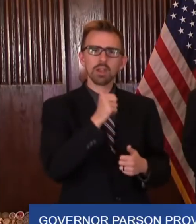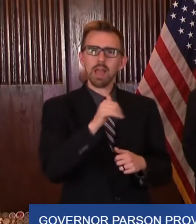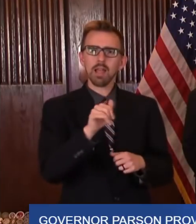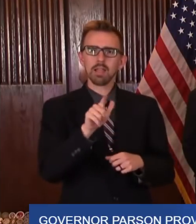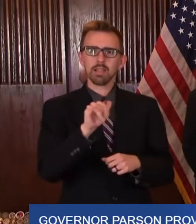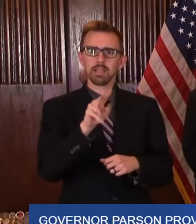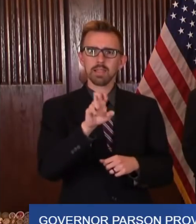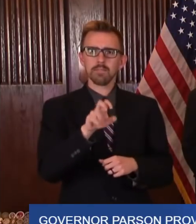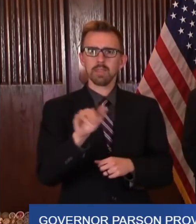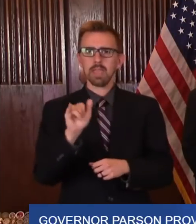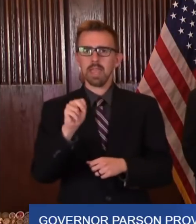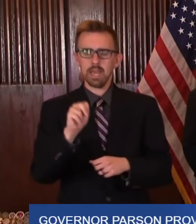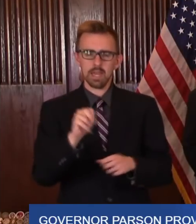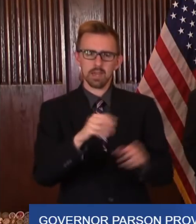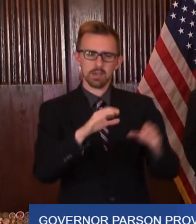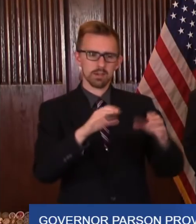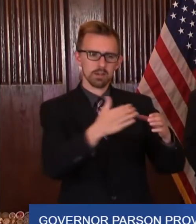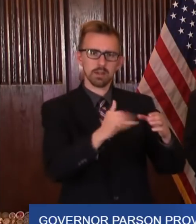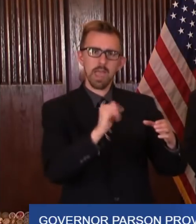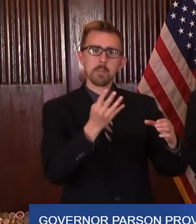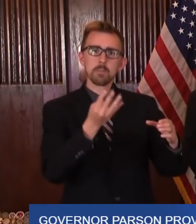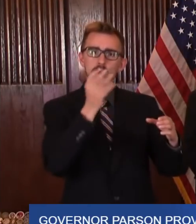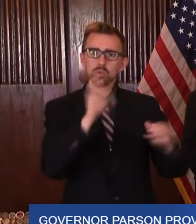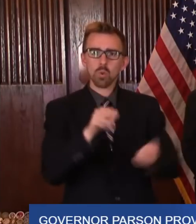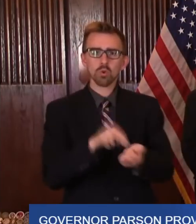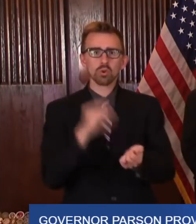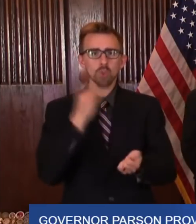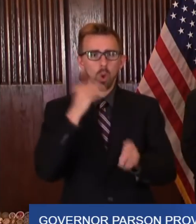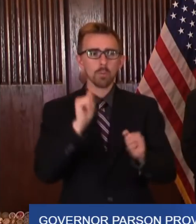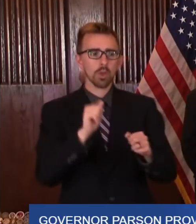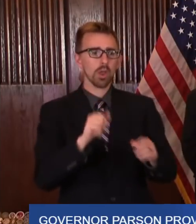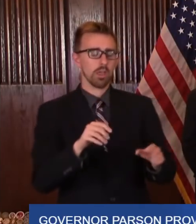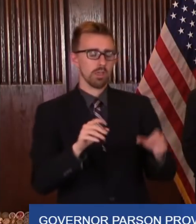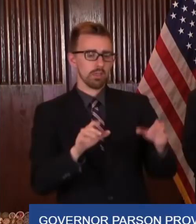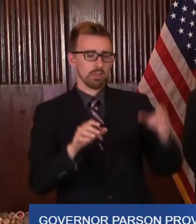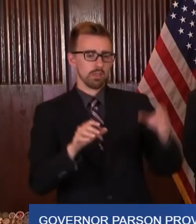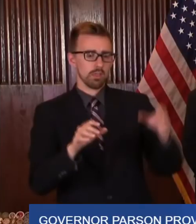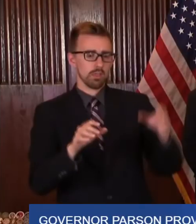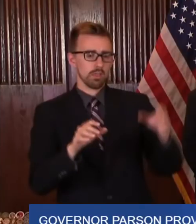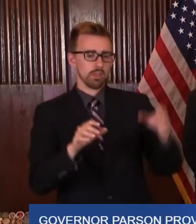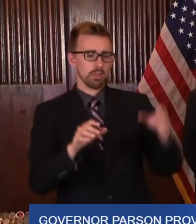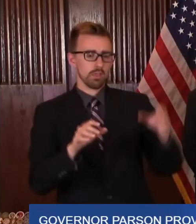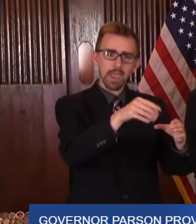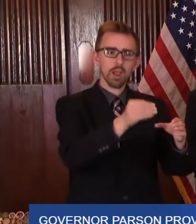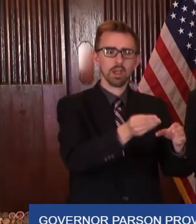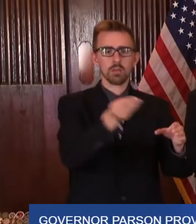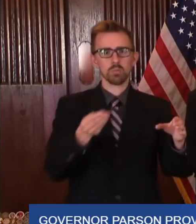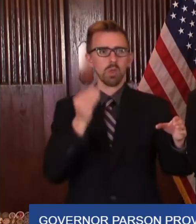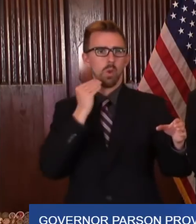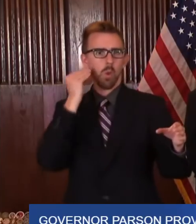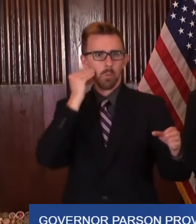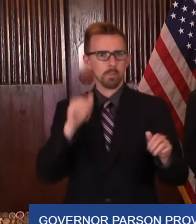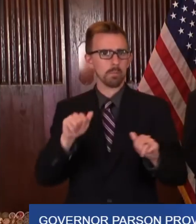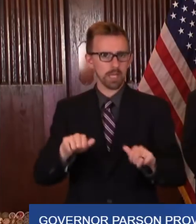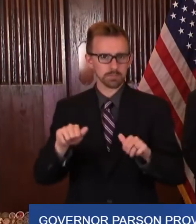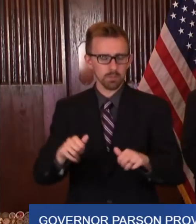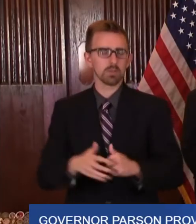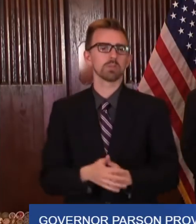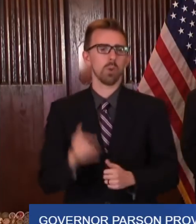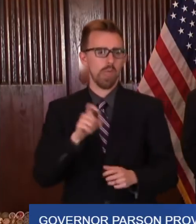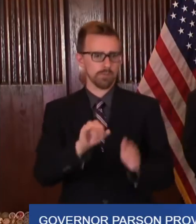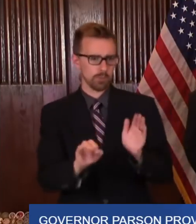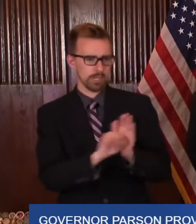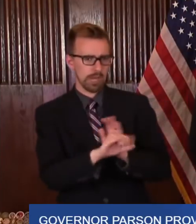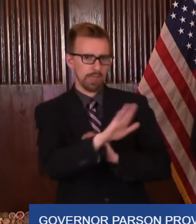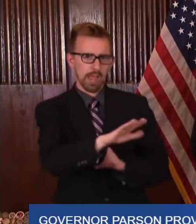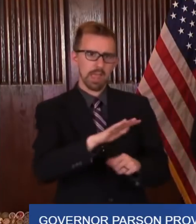nursing home or a prison. And so they certainly could be acquiring this where they live. And so part of our testing today is looking at exactly that, where they